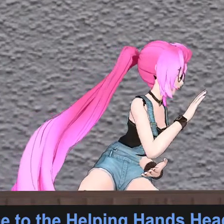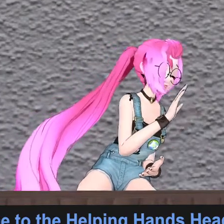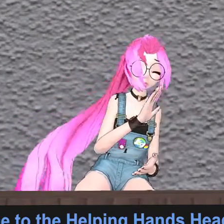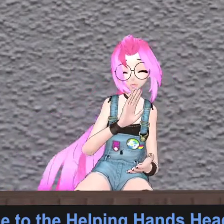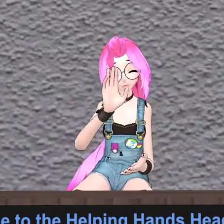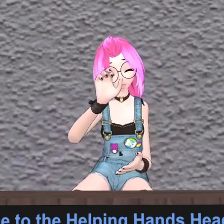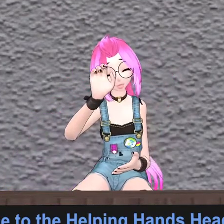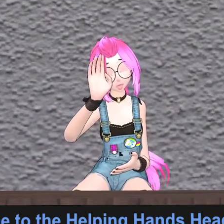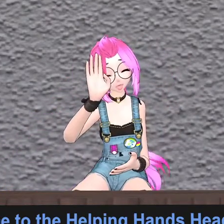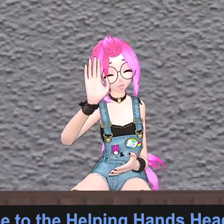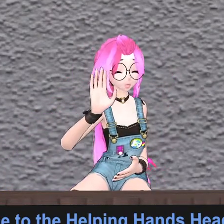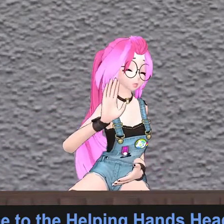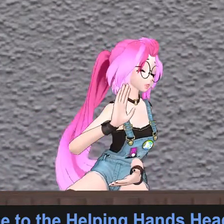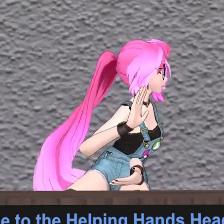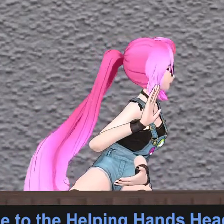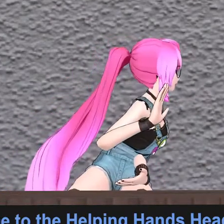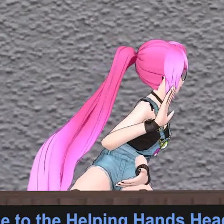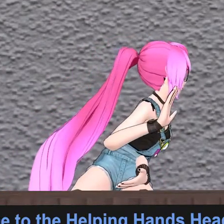Next one. This is in alphabetical order, by the way. So